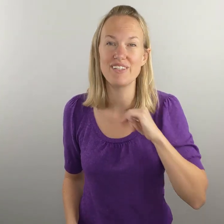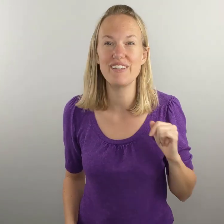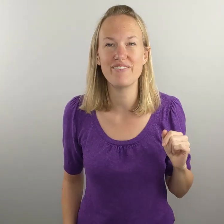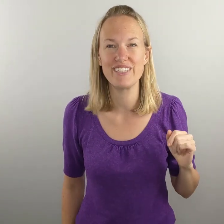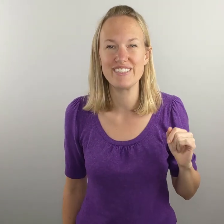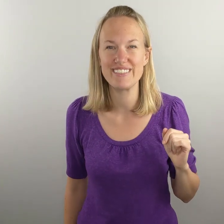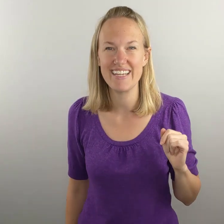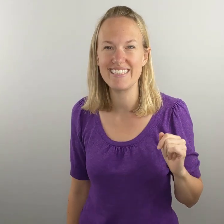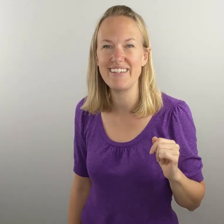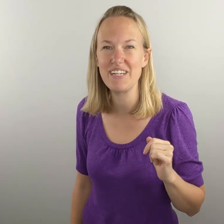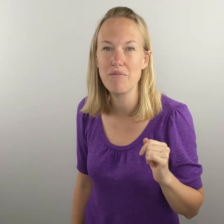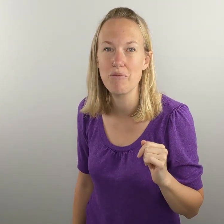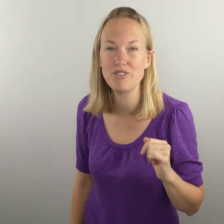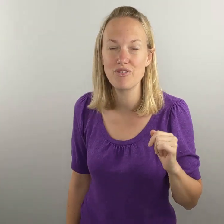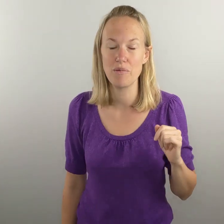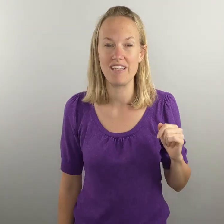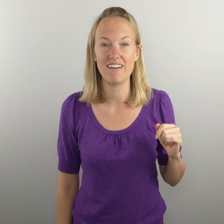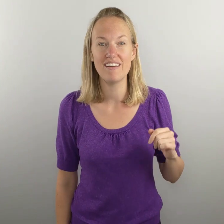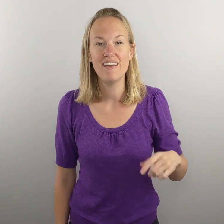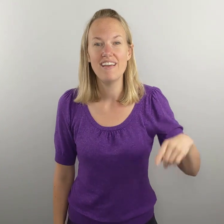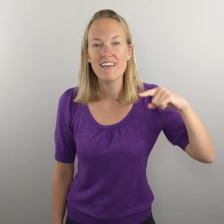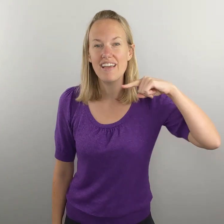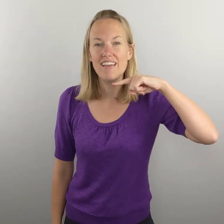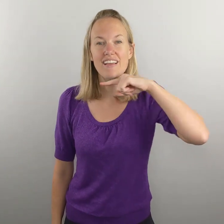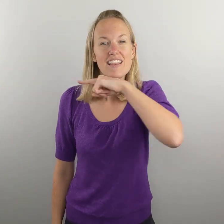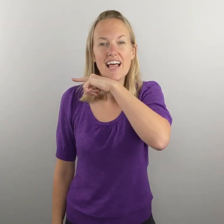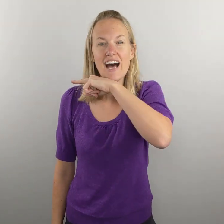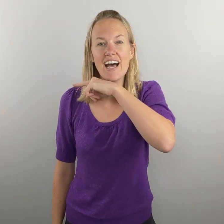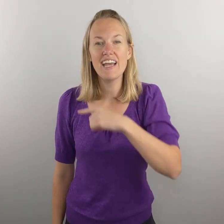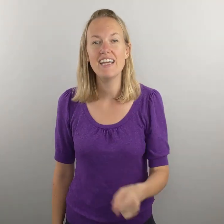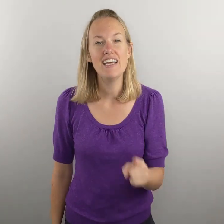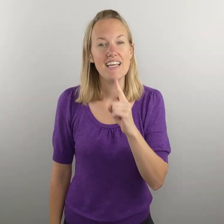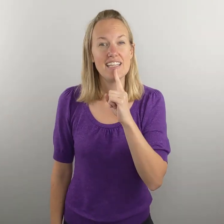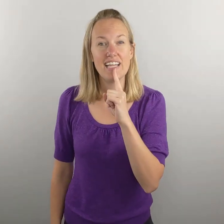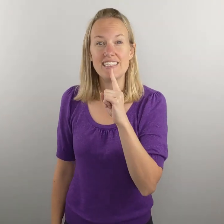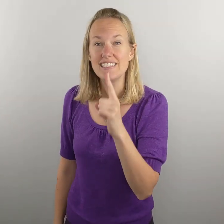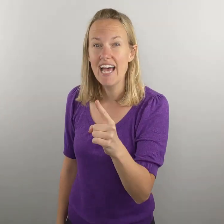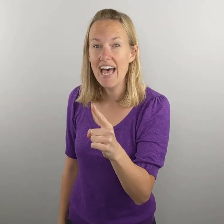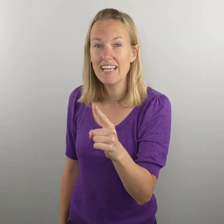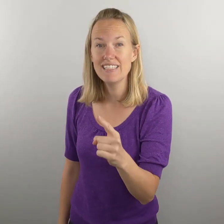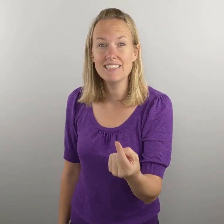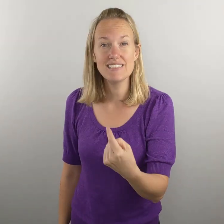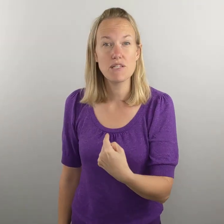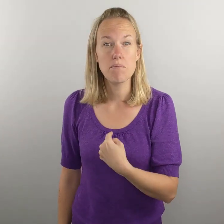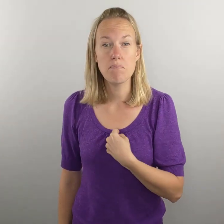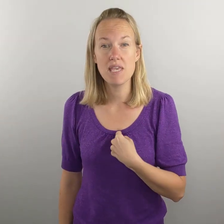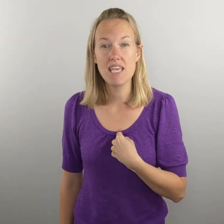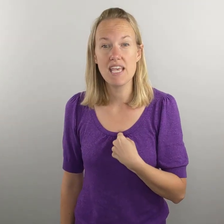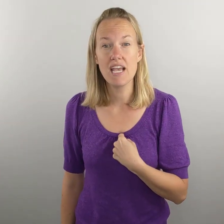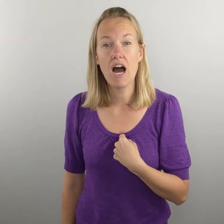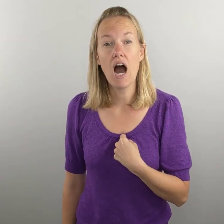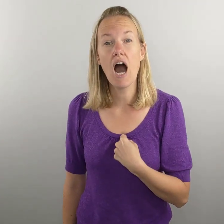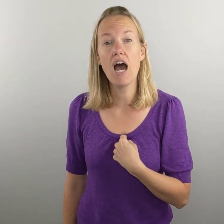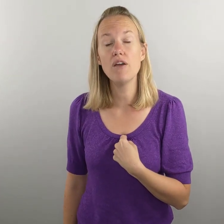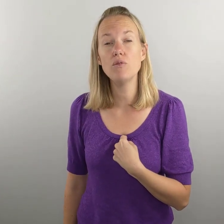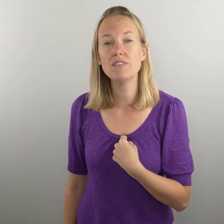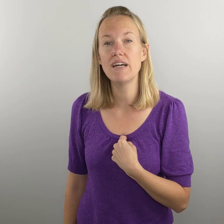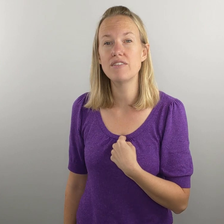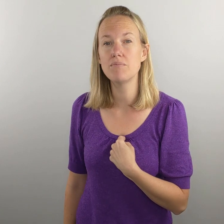it first, because that's how you're going to be most familiar. Okay, lie that tells me I will never